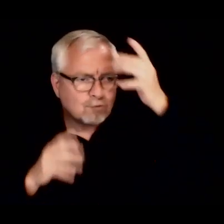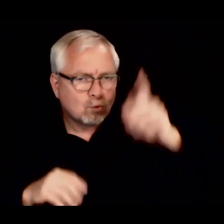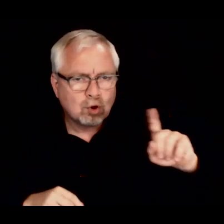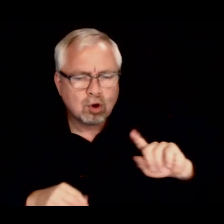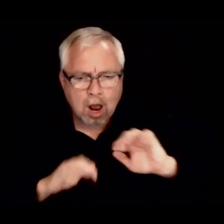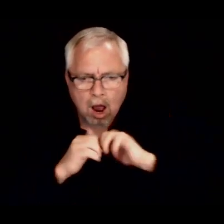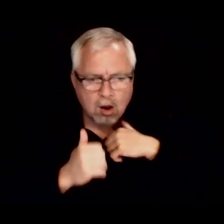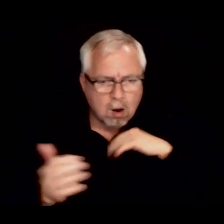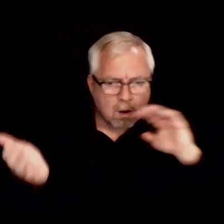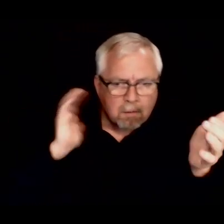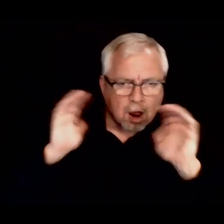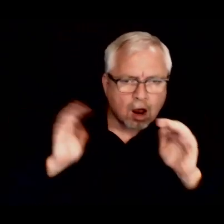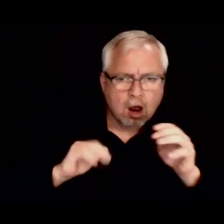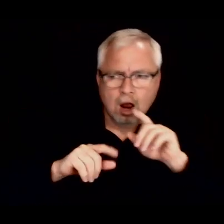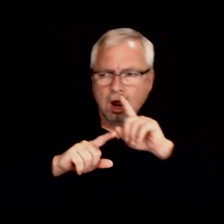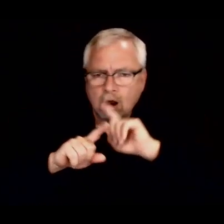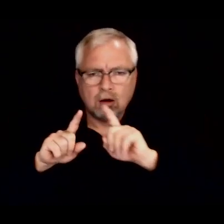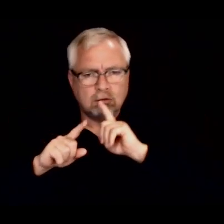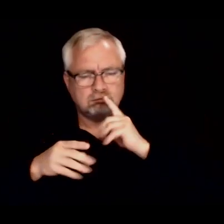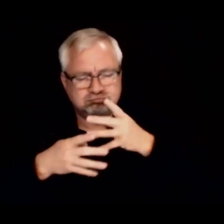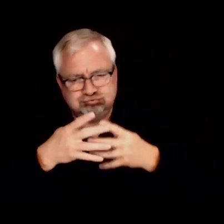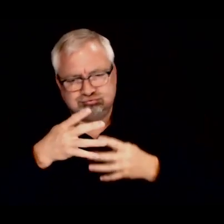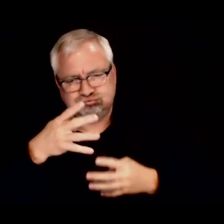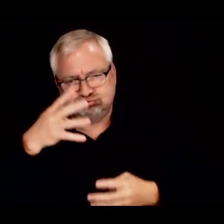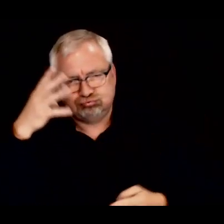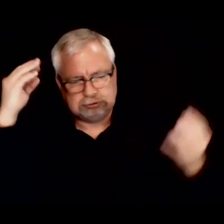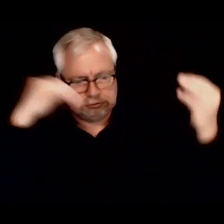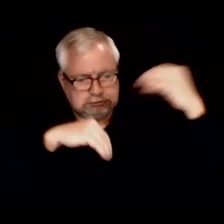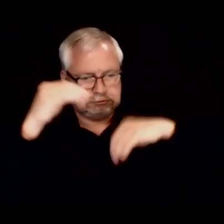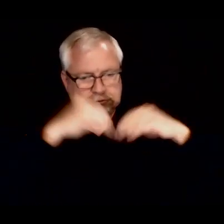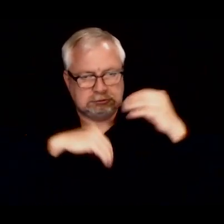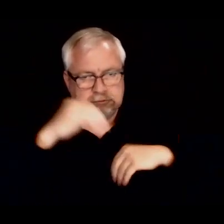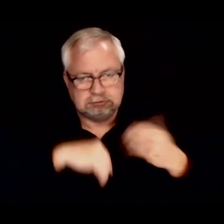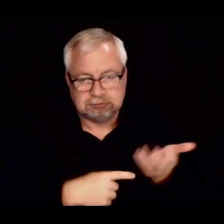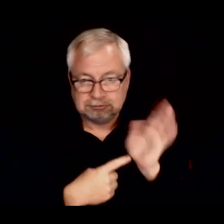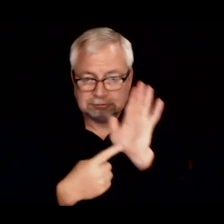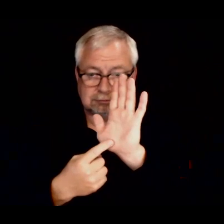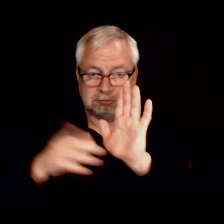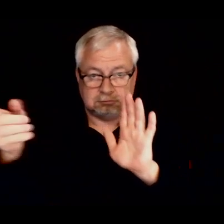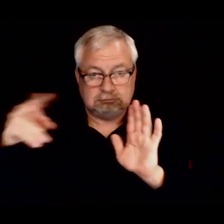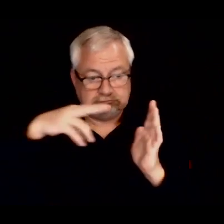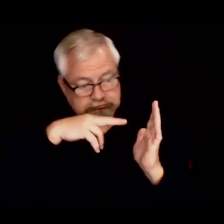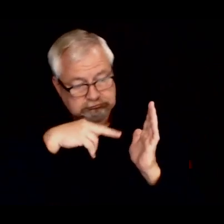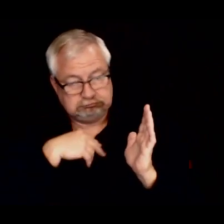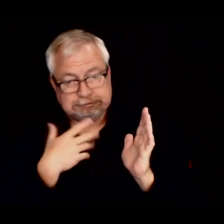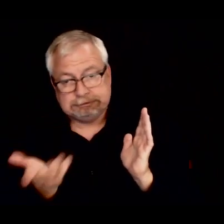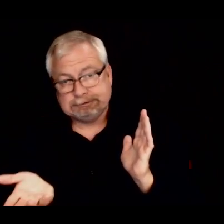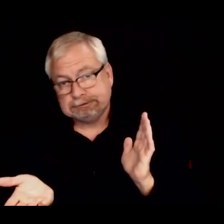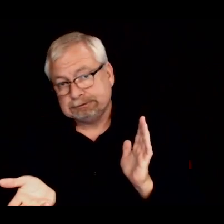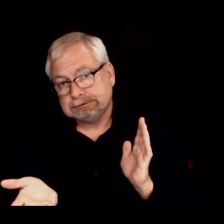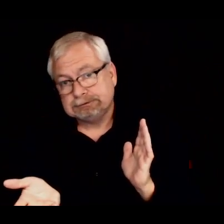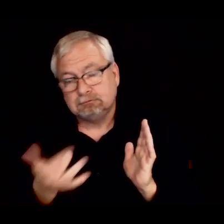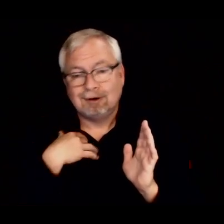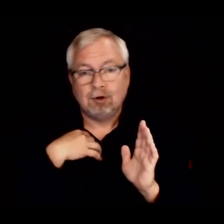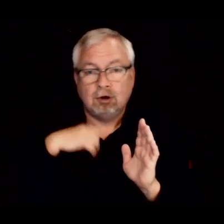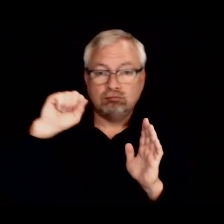that some on prior calls, but it's just reporting numbers without context.